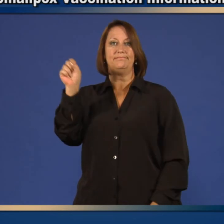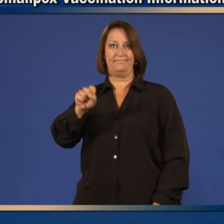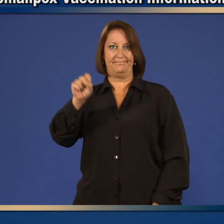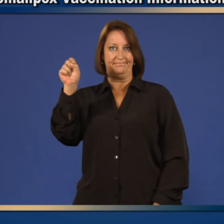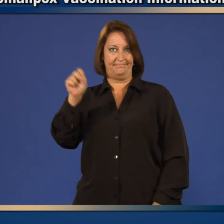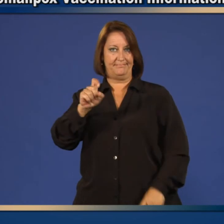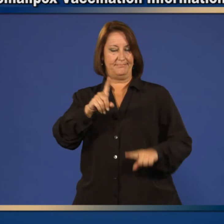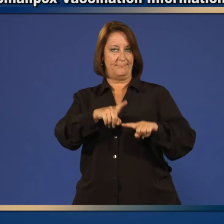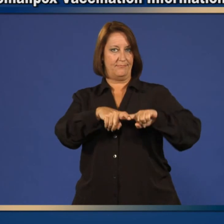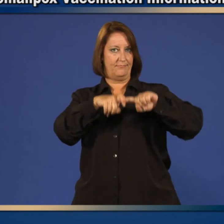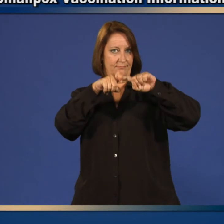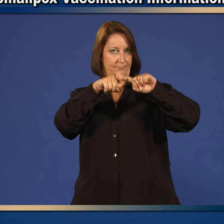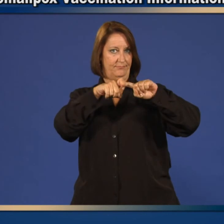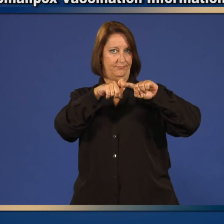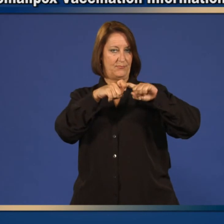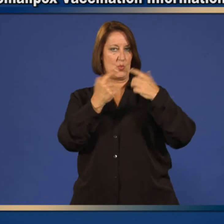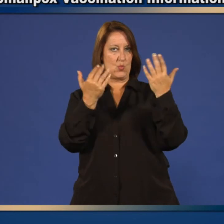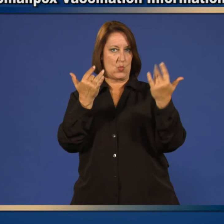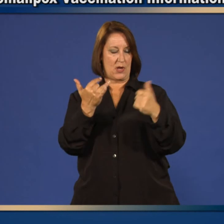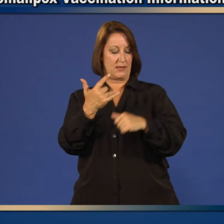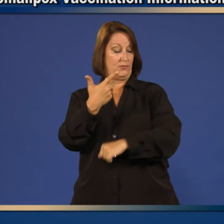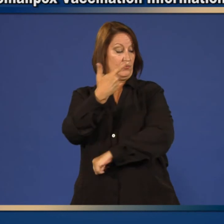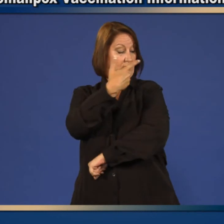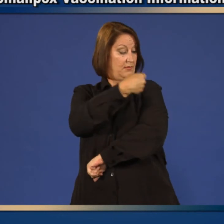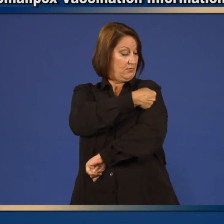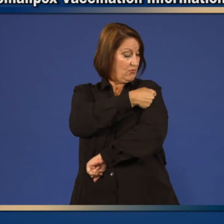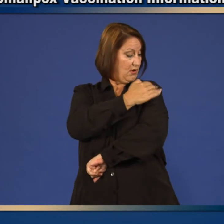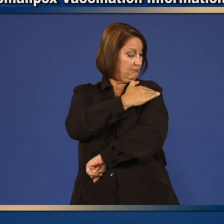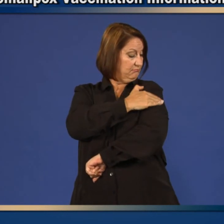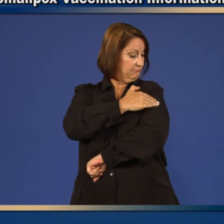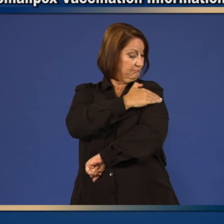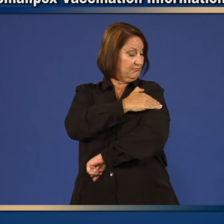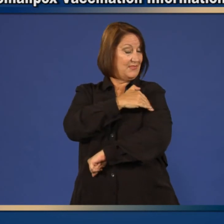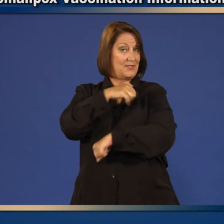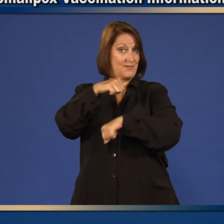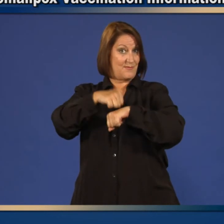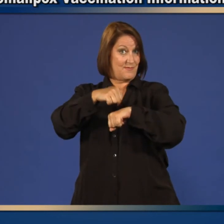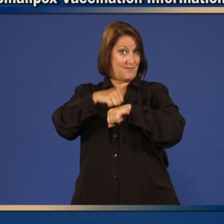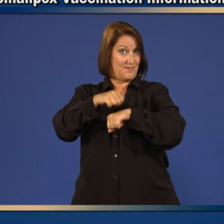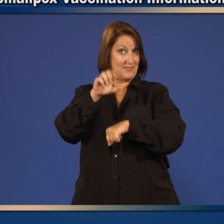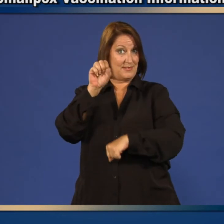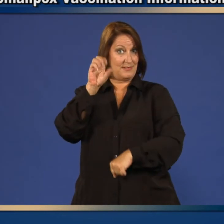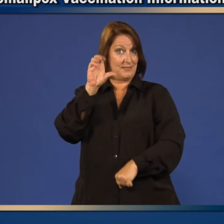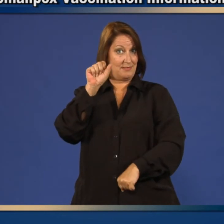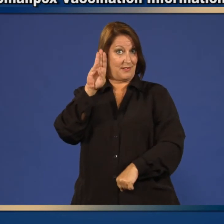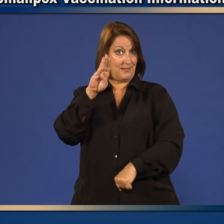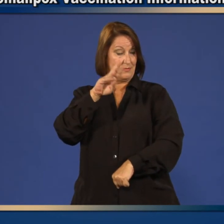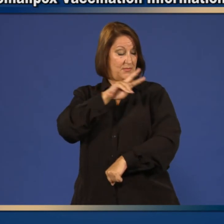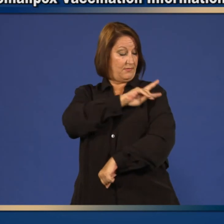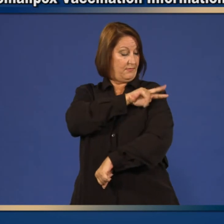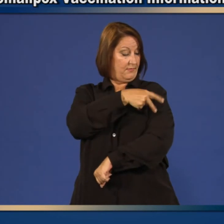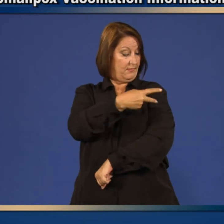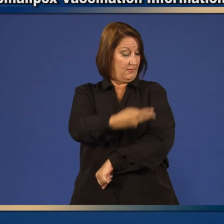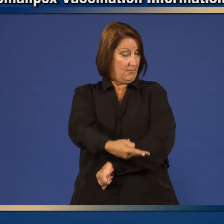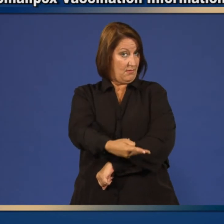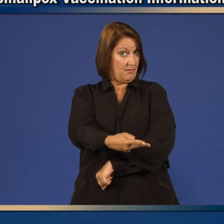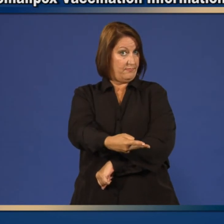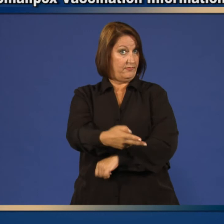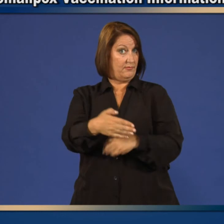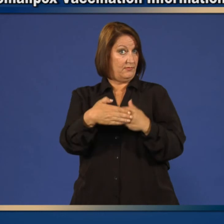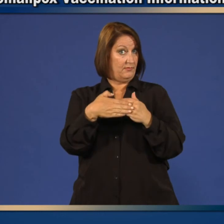Yes. Breastfeeding should not take place until the vaccination scab has separated